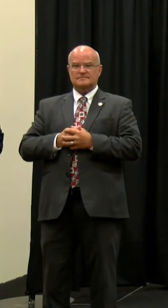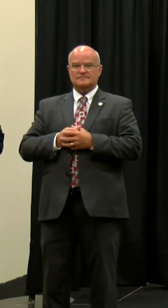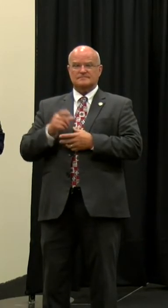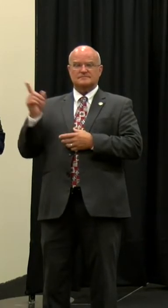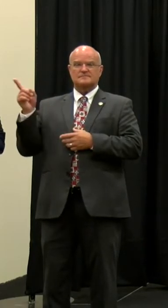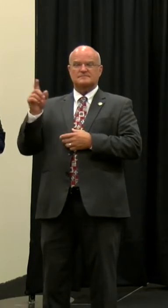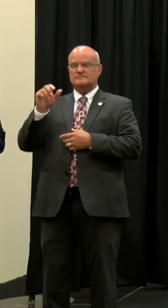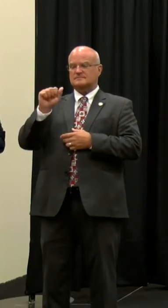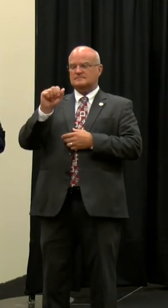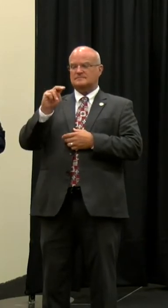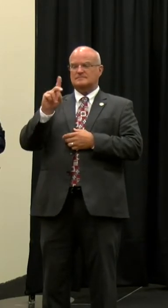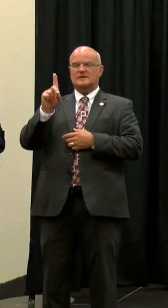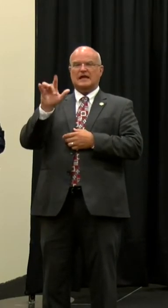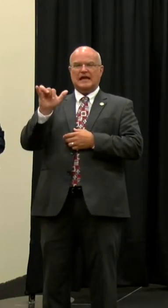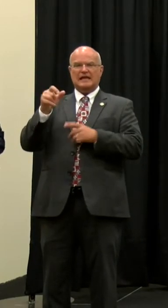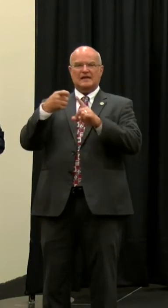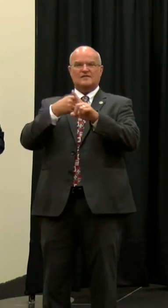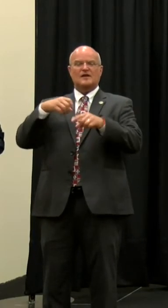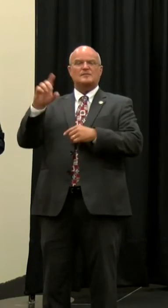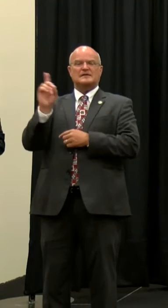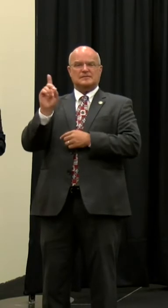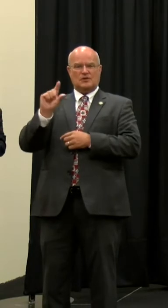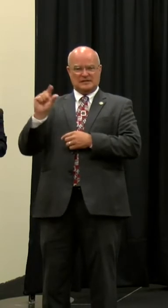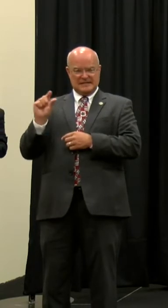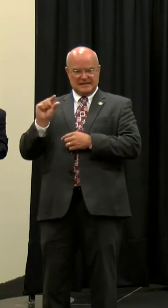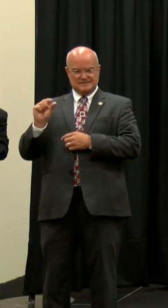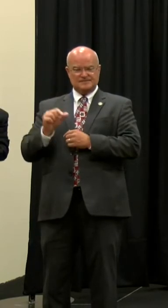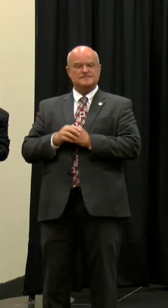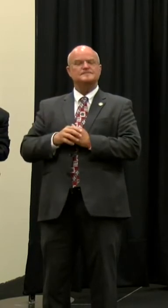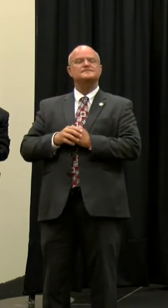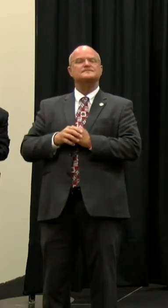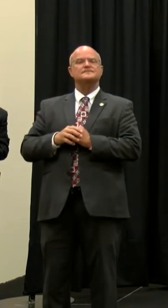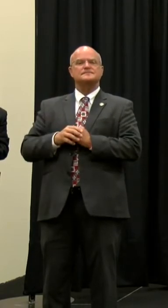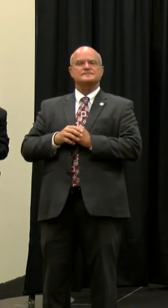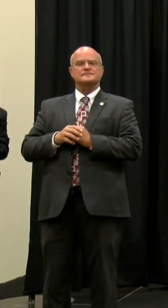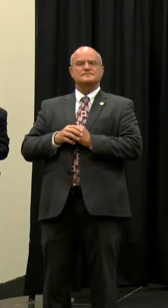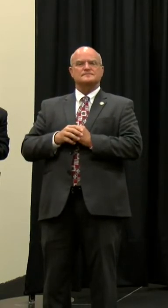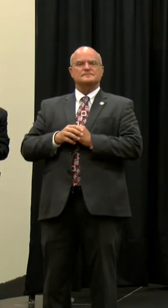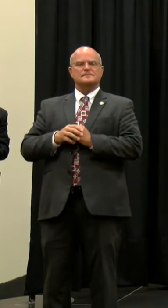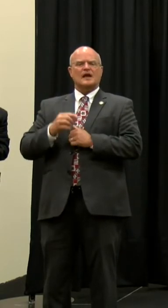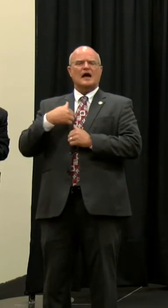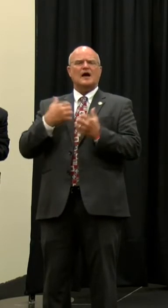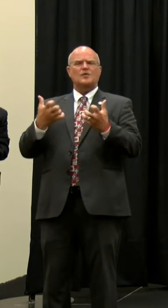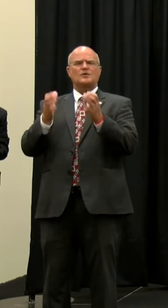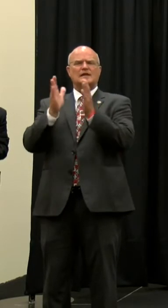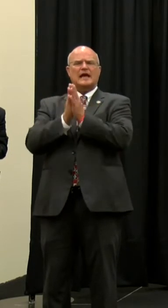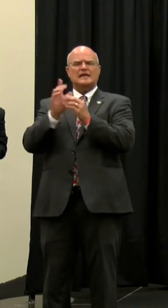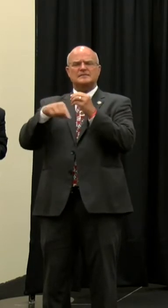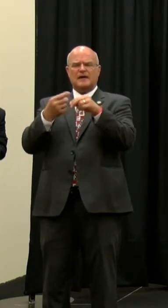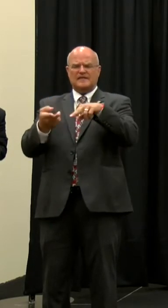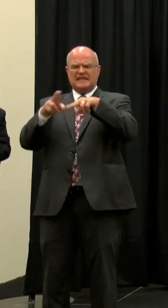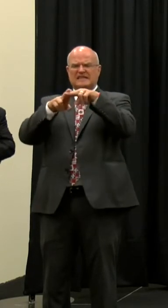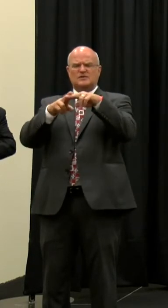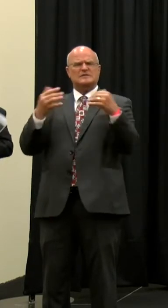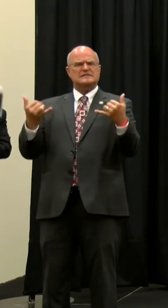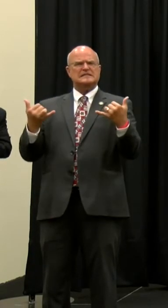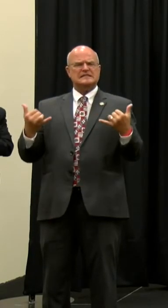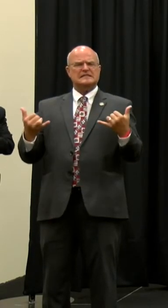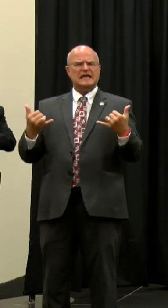Hey, this is Andy Davis with the Democrat Gazette. I just wanted to ask on the increase